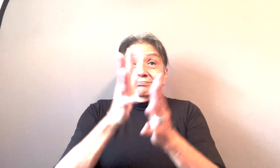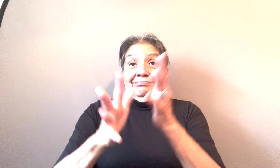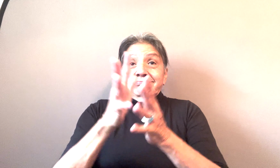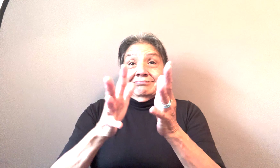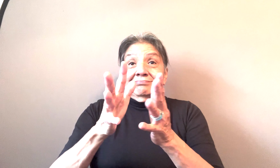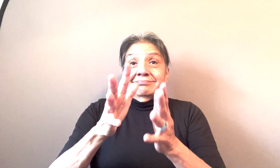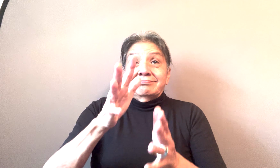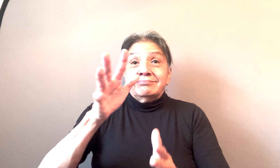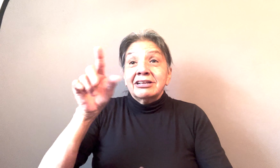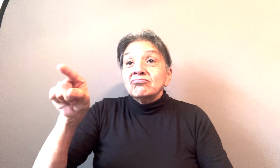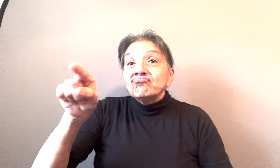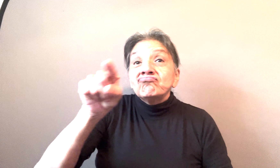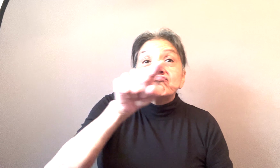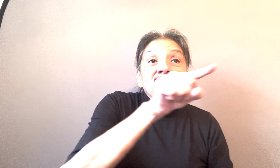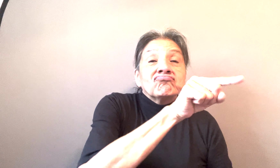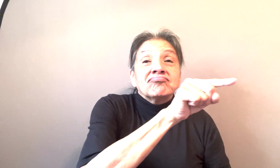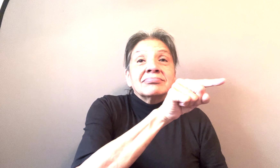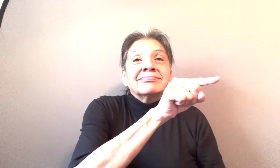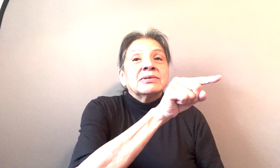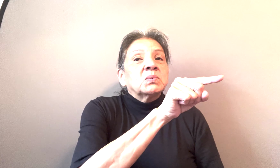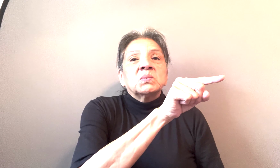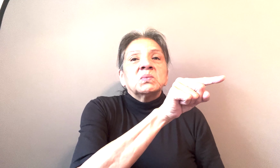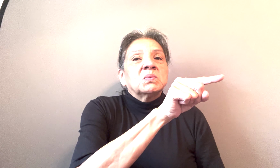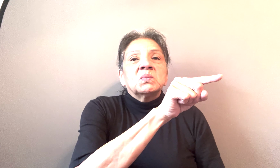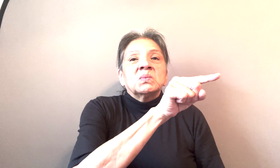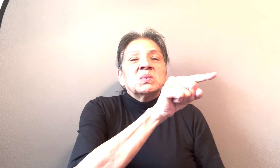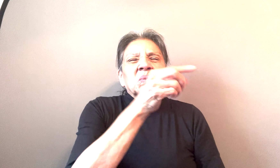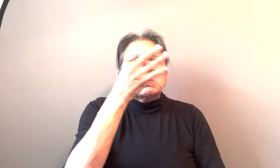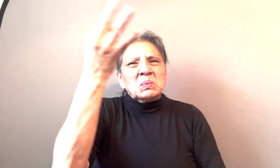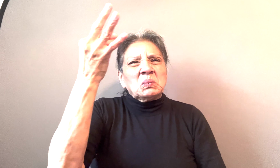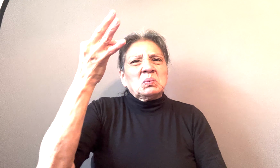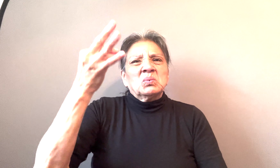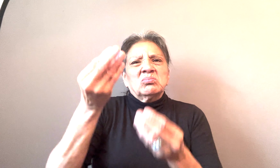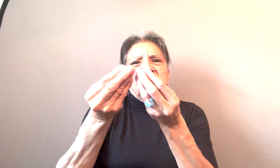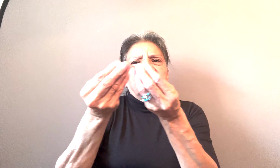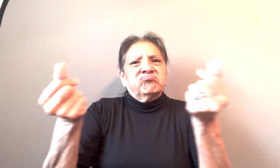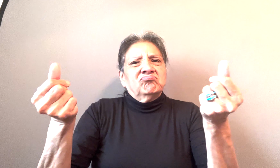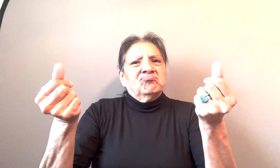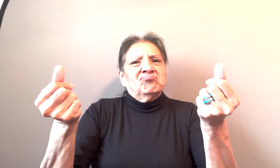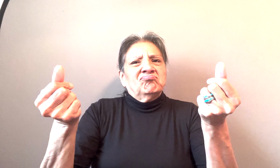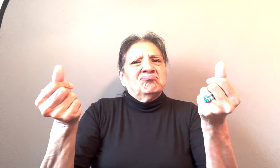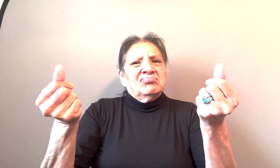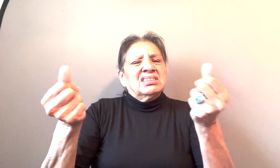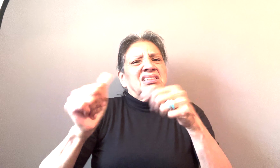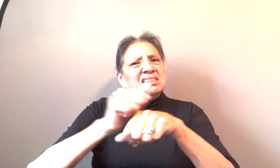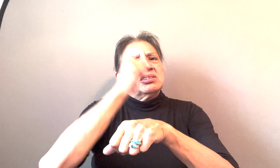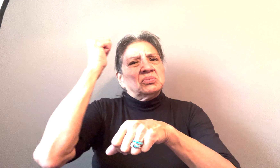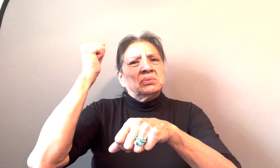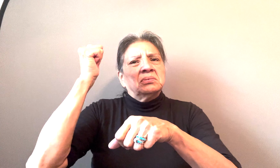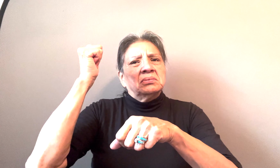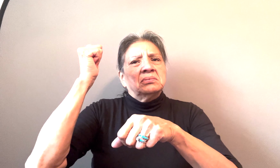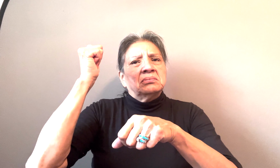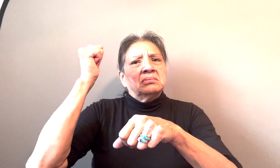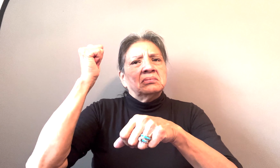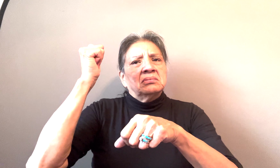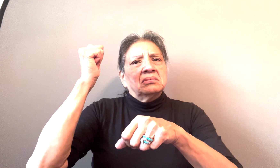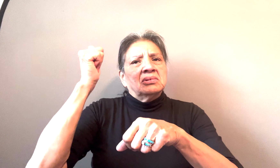Many First Nation Sign Languages are at risk of being lost. As we mark